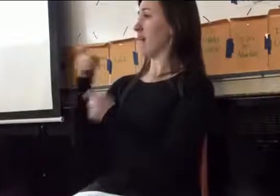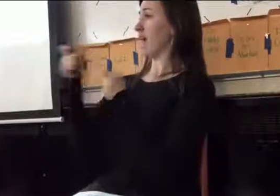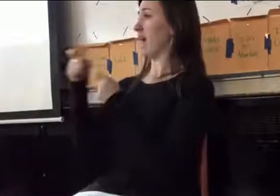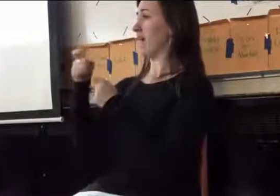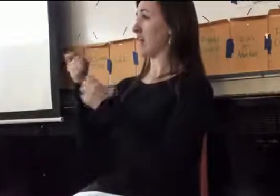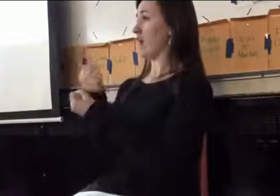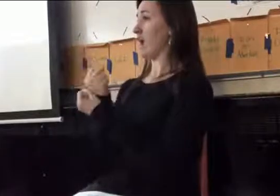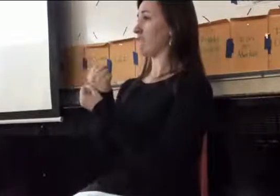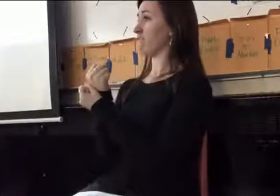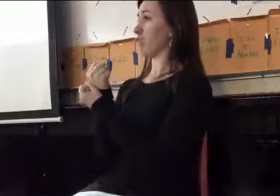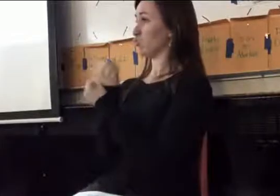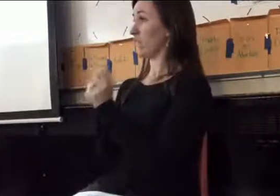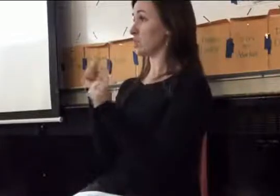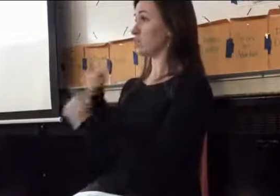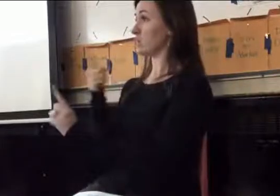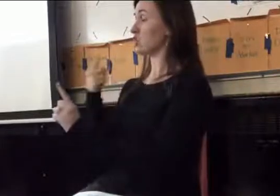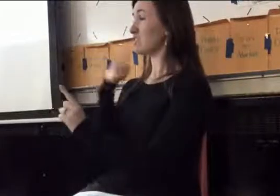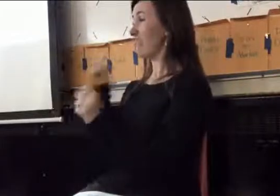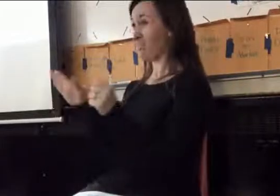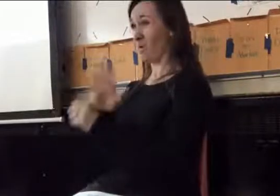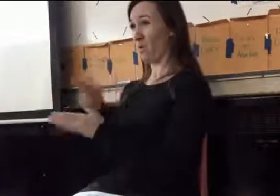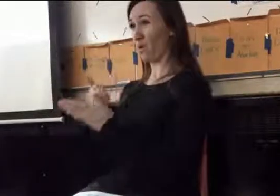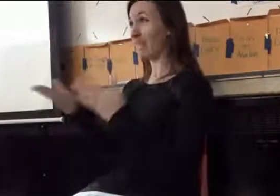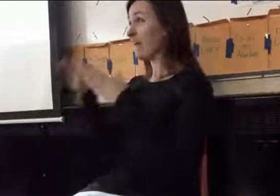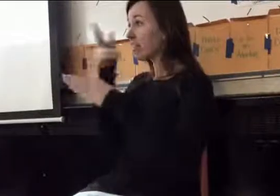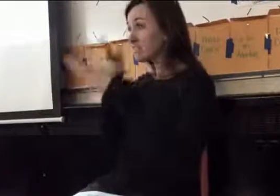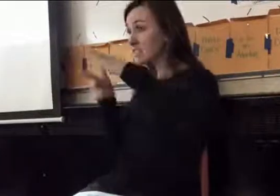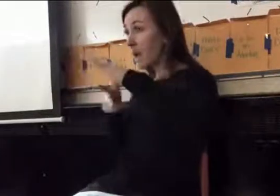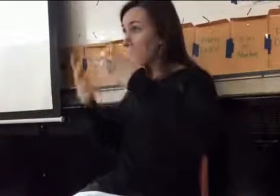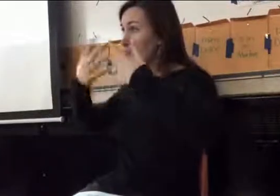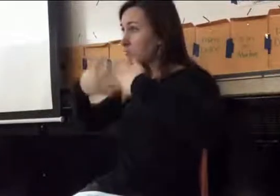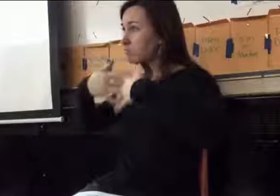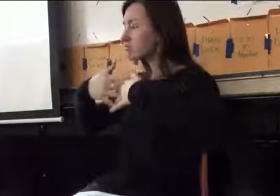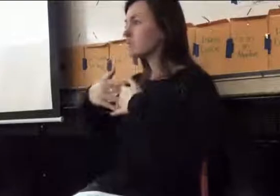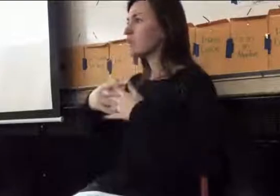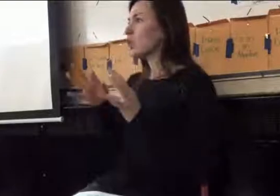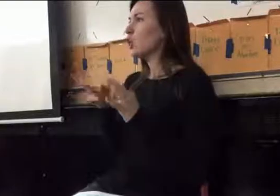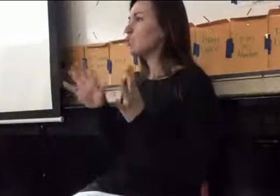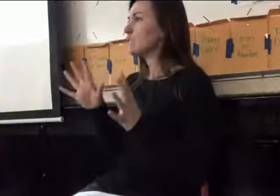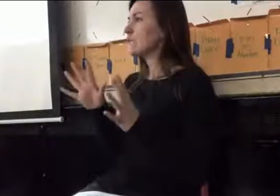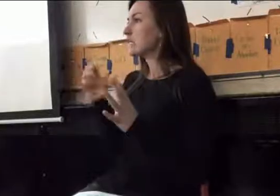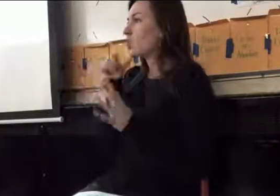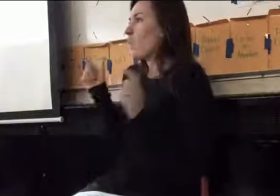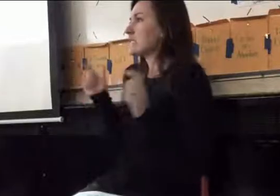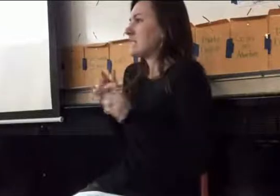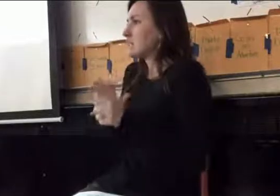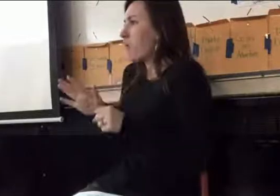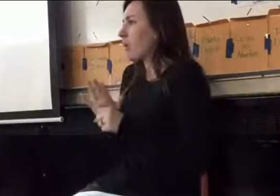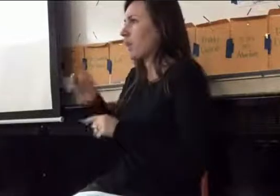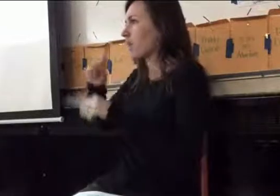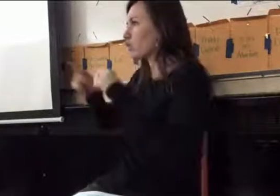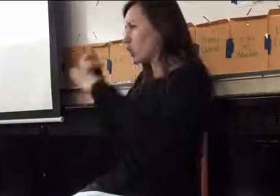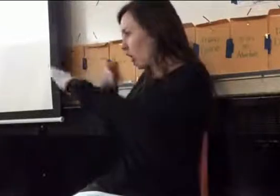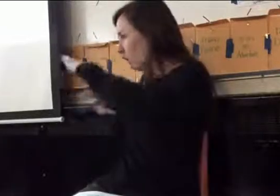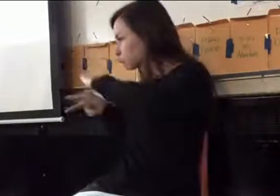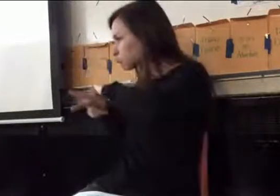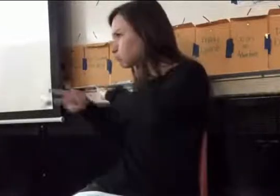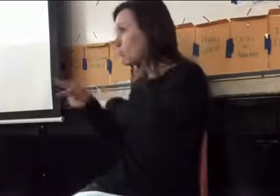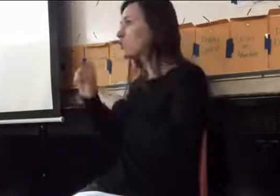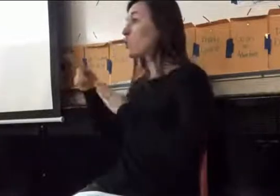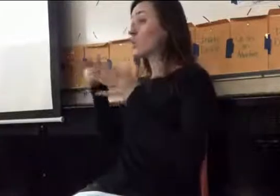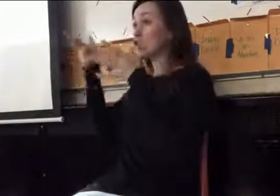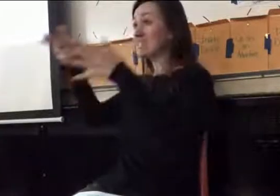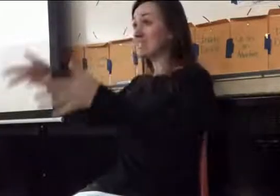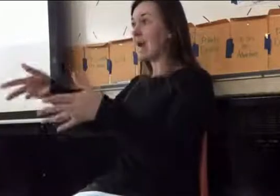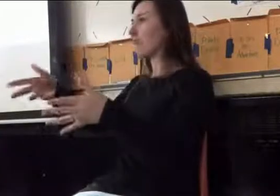the entire thing was actually useless. The submarine was not small enough to be able to move in and out of those caves, and the submarine sits there